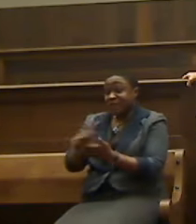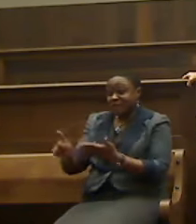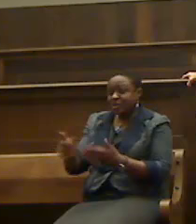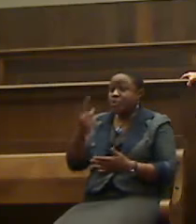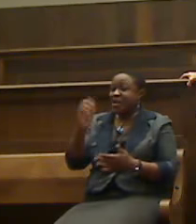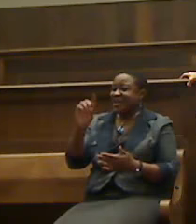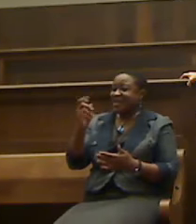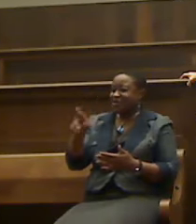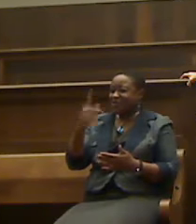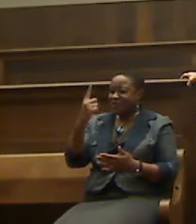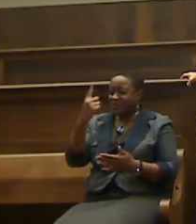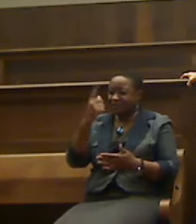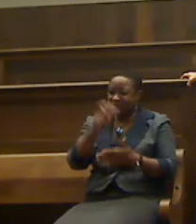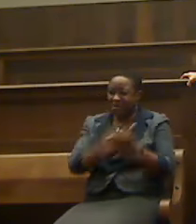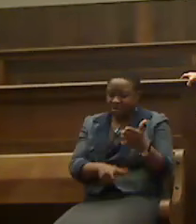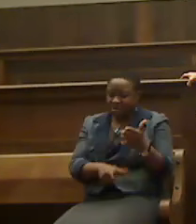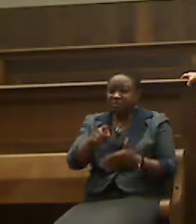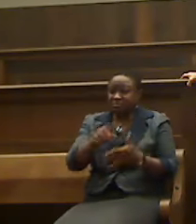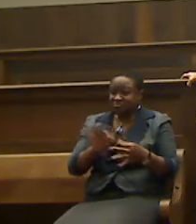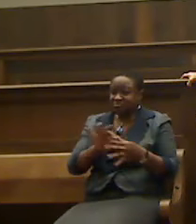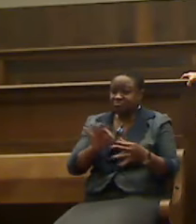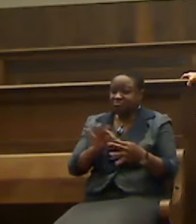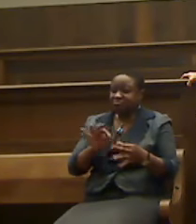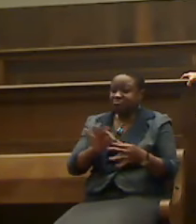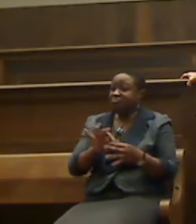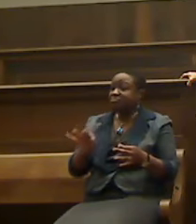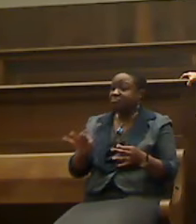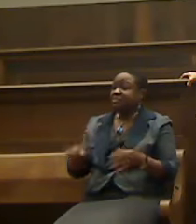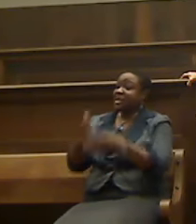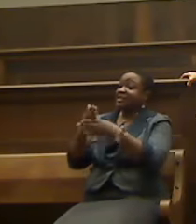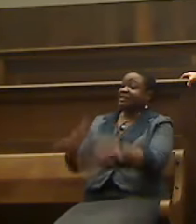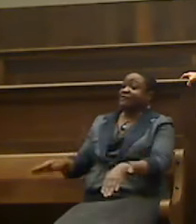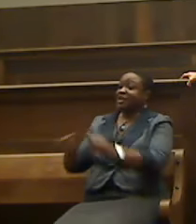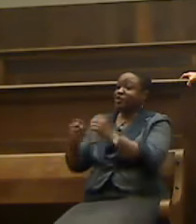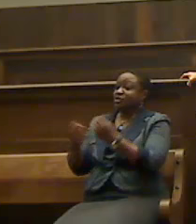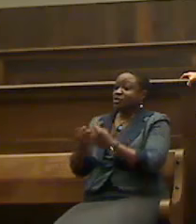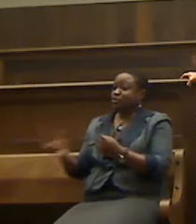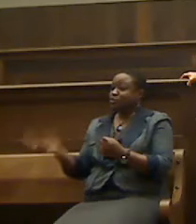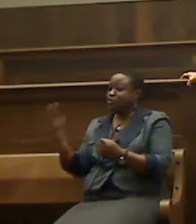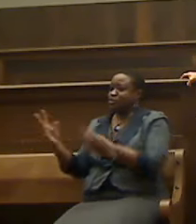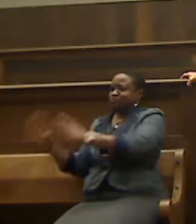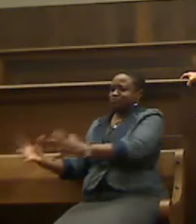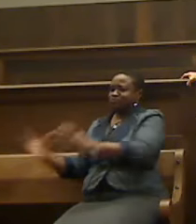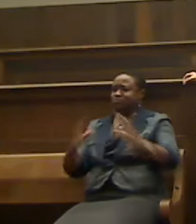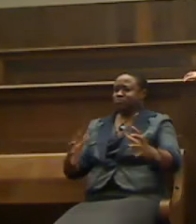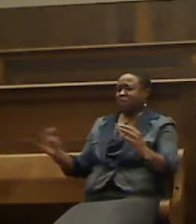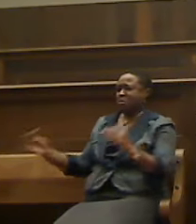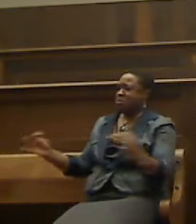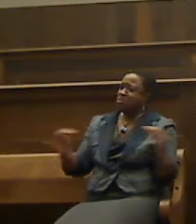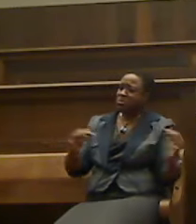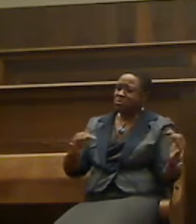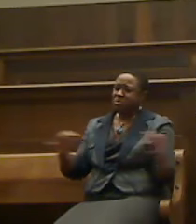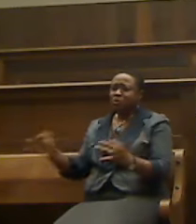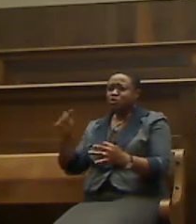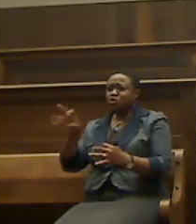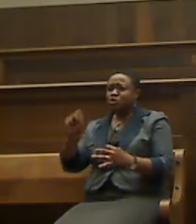editors of an article said it divided society into 2 warring blocks. So it was huge in the